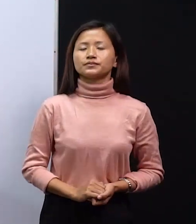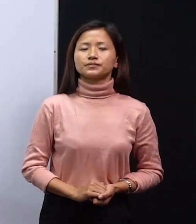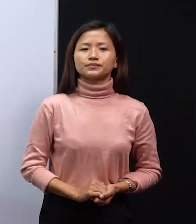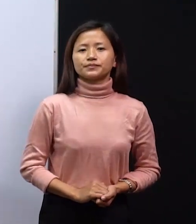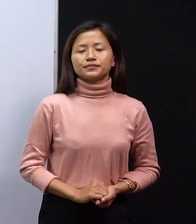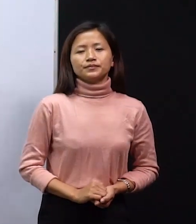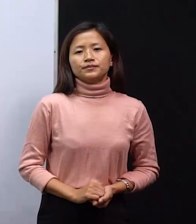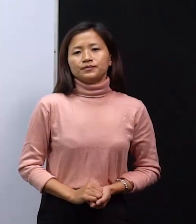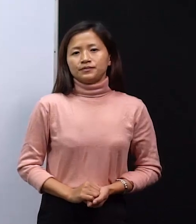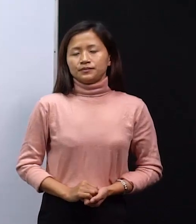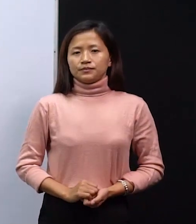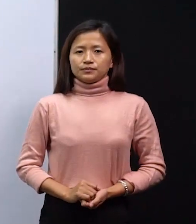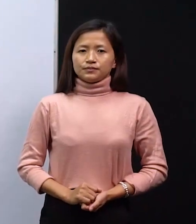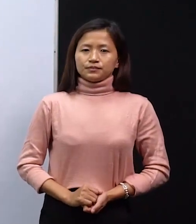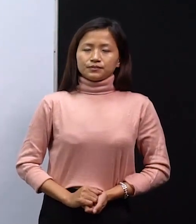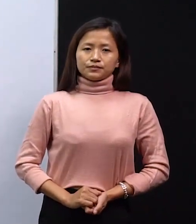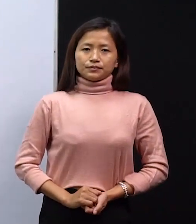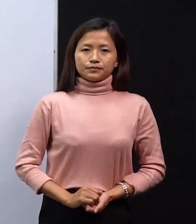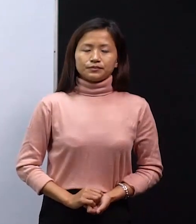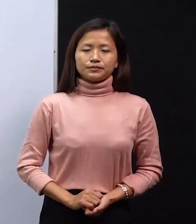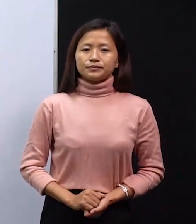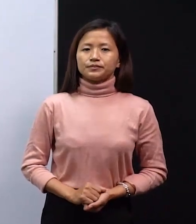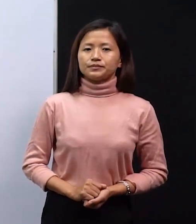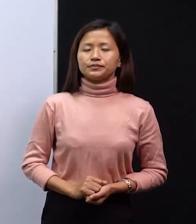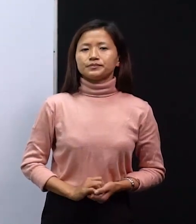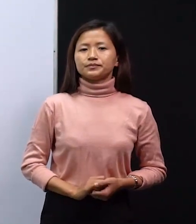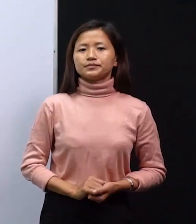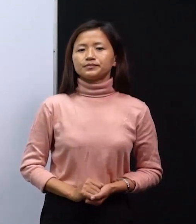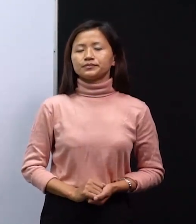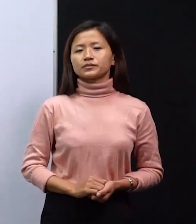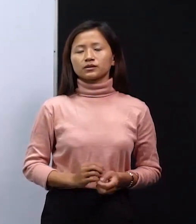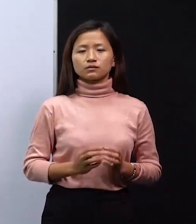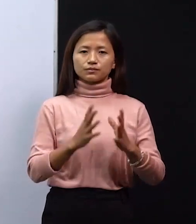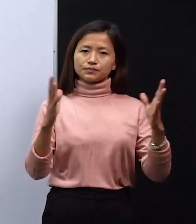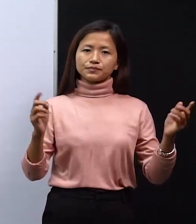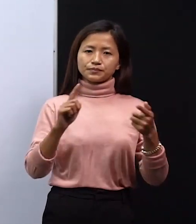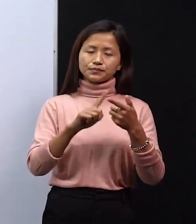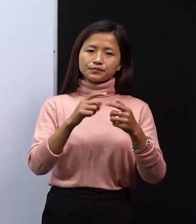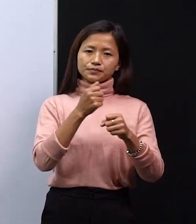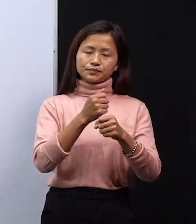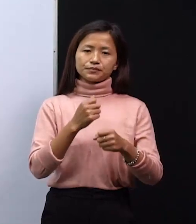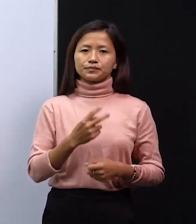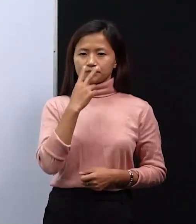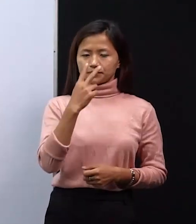So let's look at some more examples.